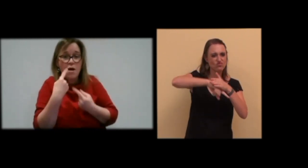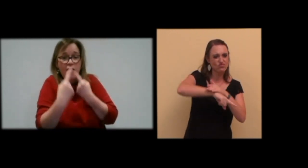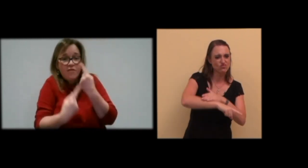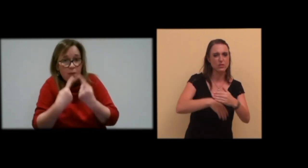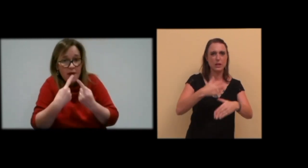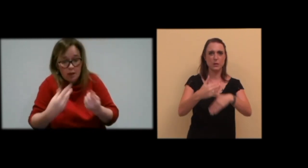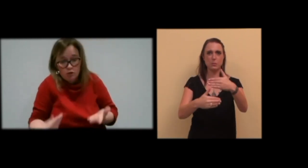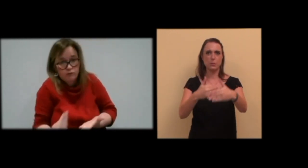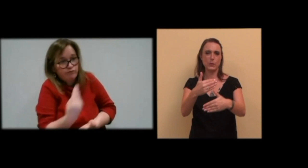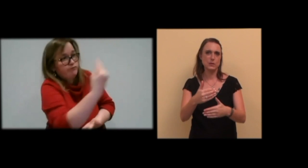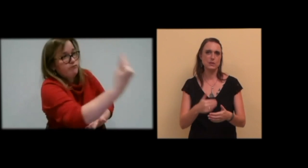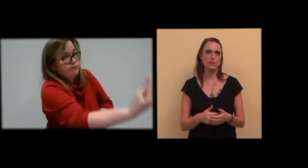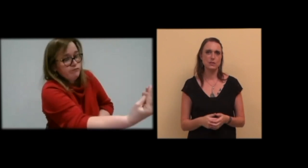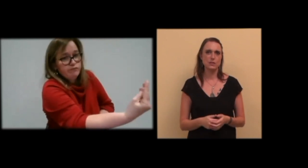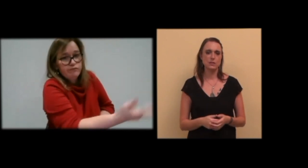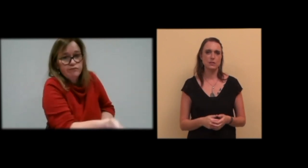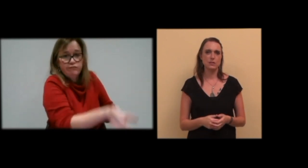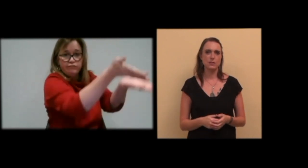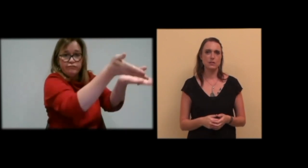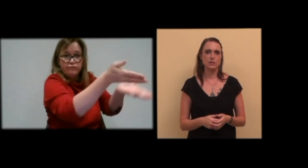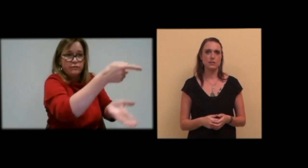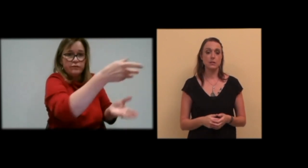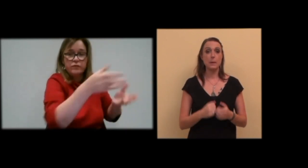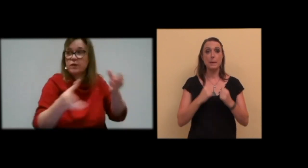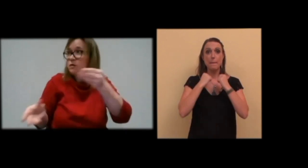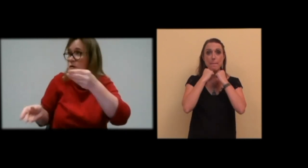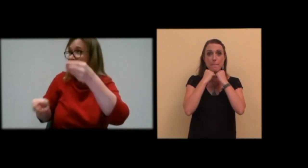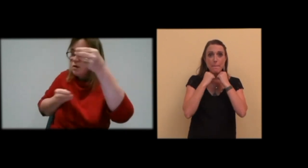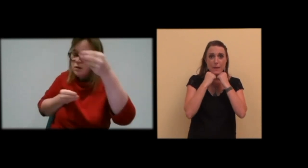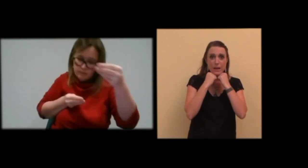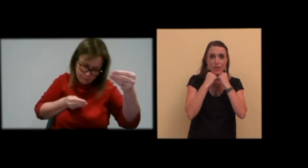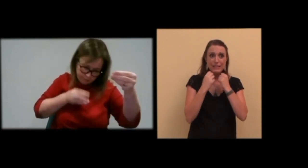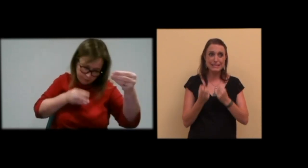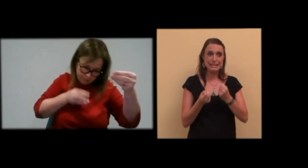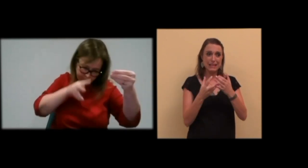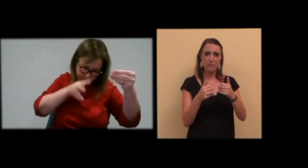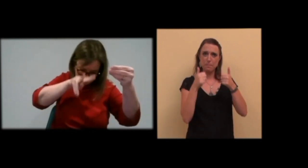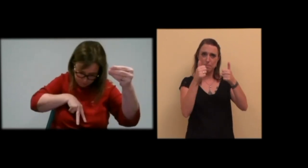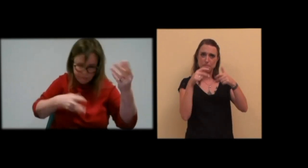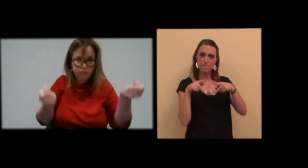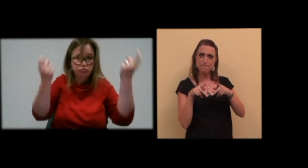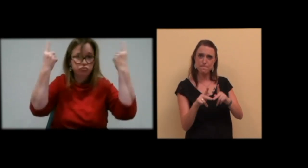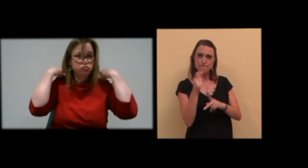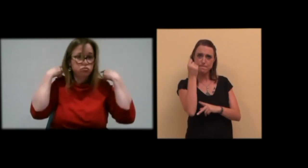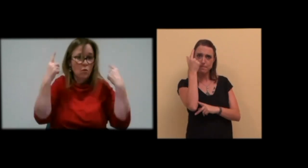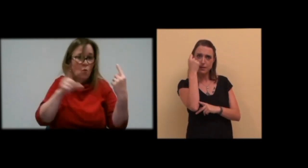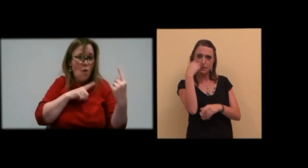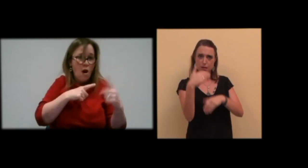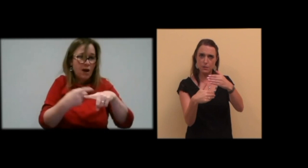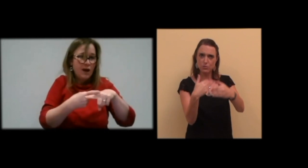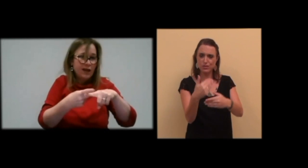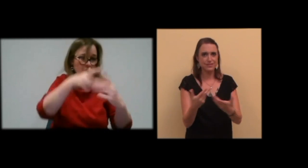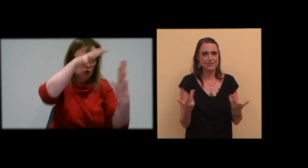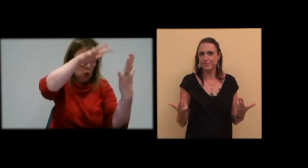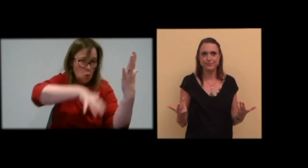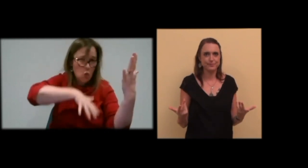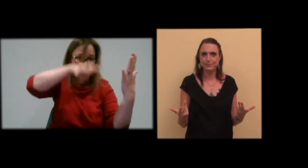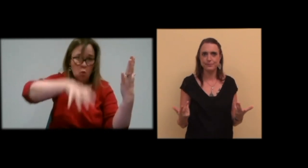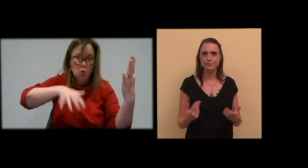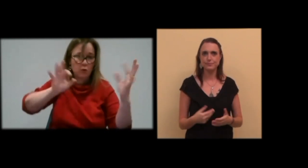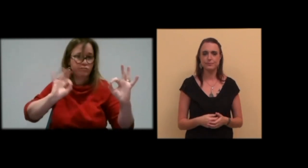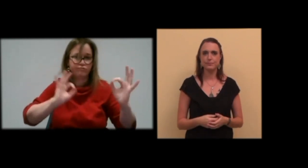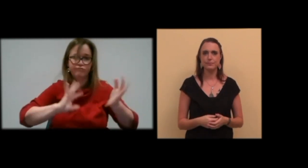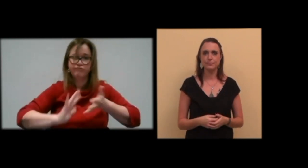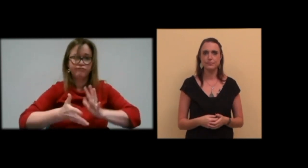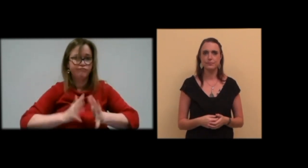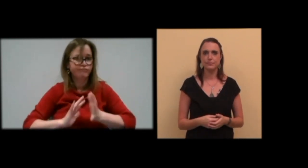that information. It's a really complicated process, and they're not giving the parents the best opportunity